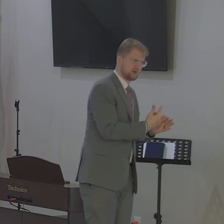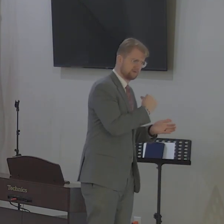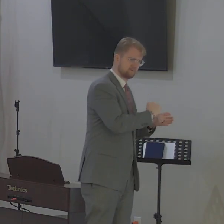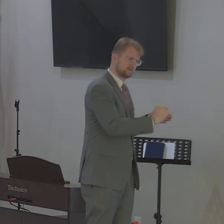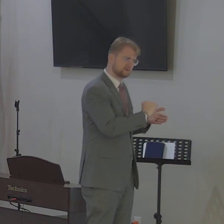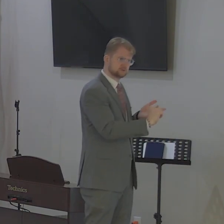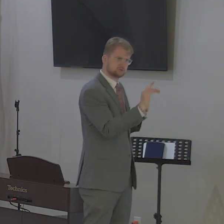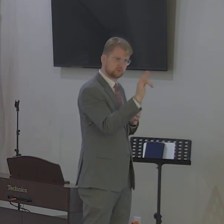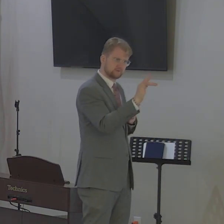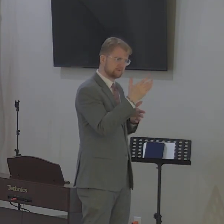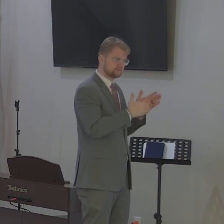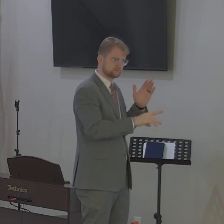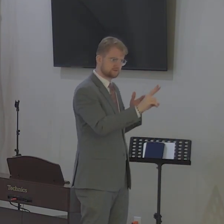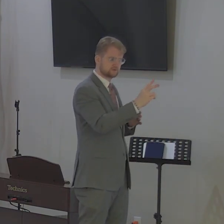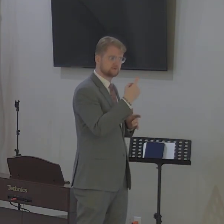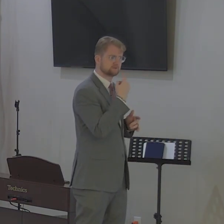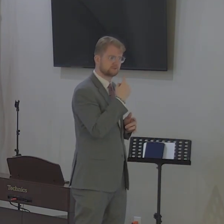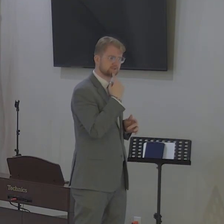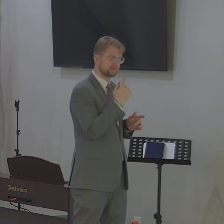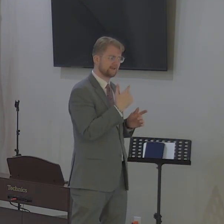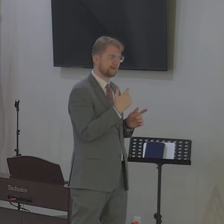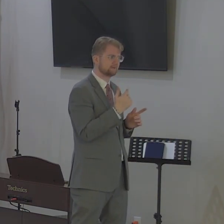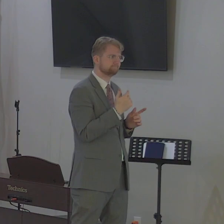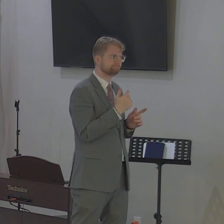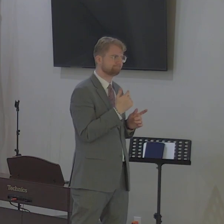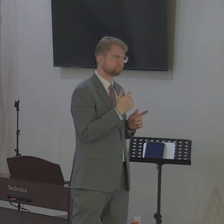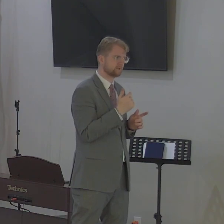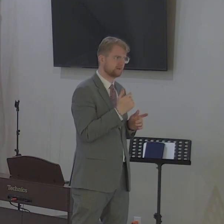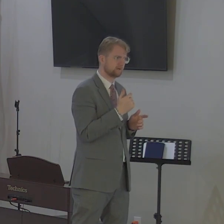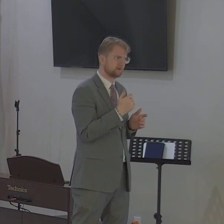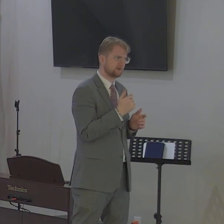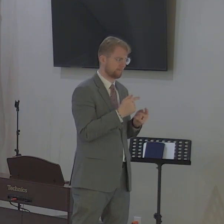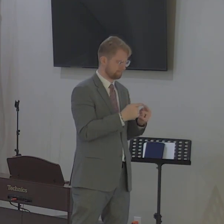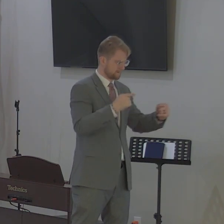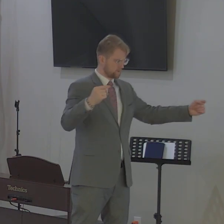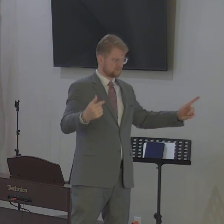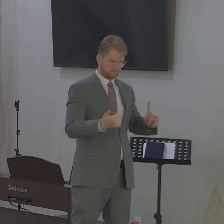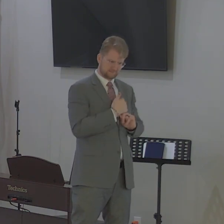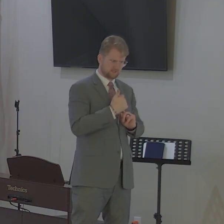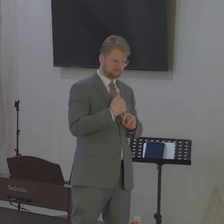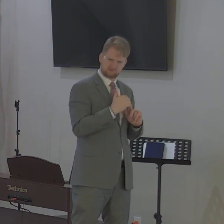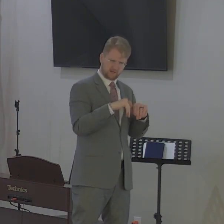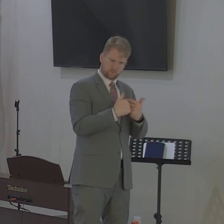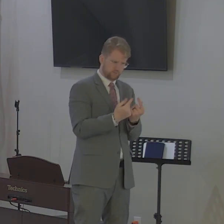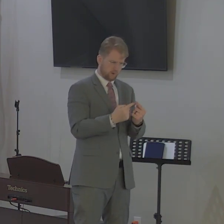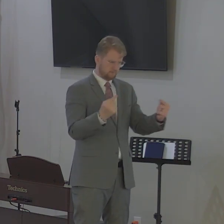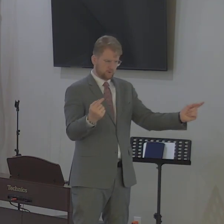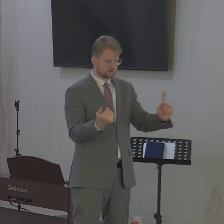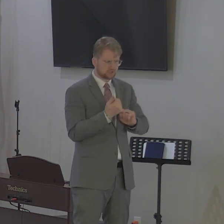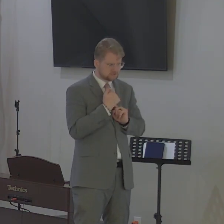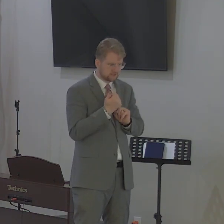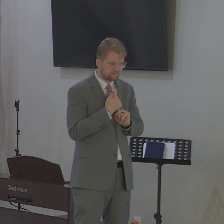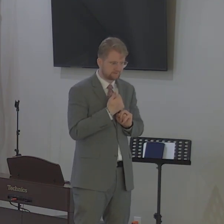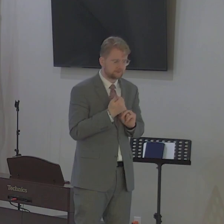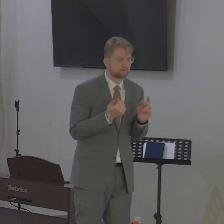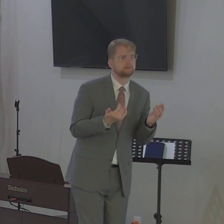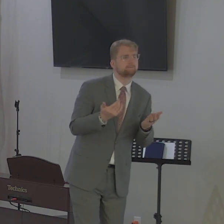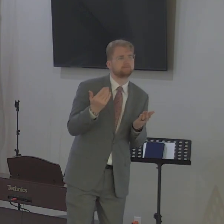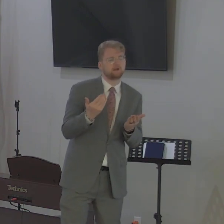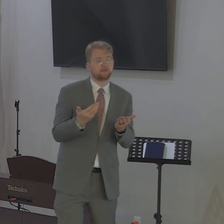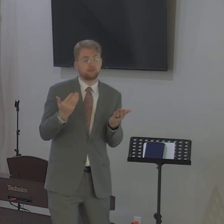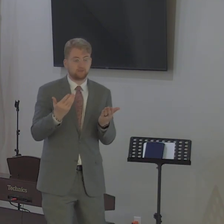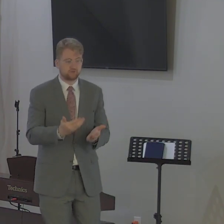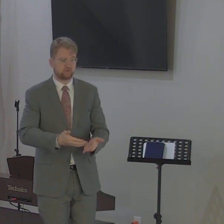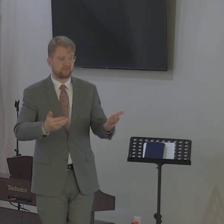2 says, they oppose themselves. You say, how do you oppose this thing called conviction in your life?